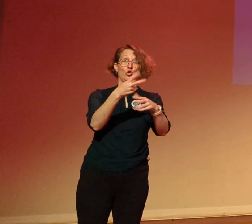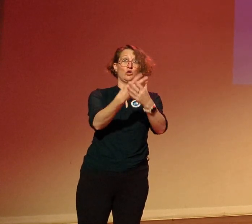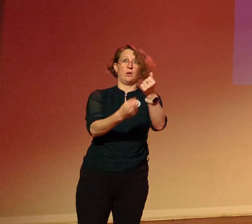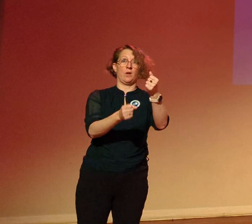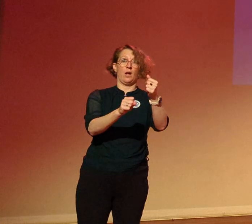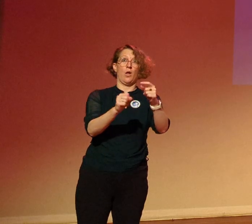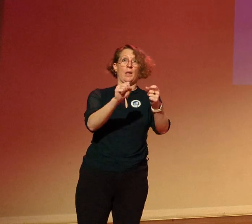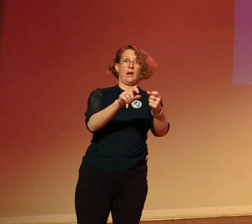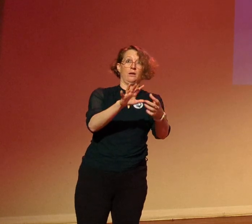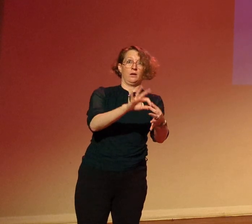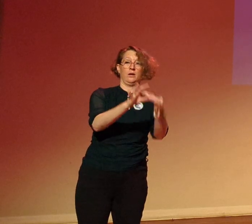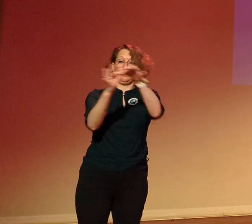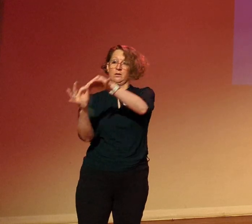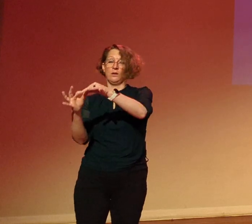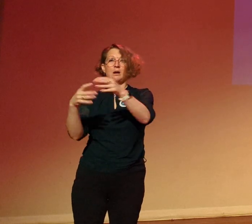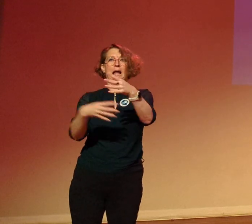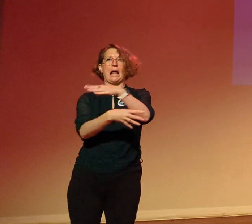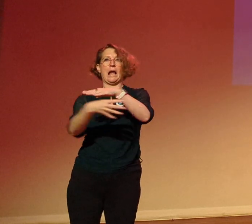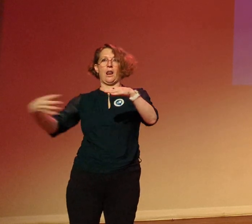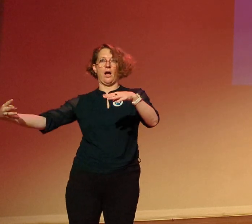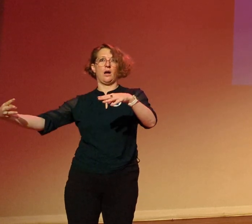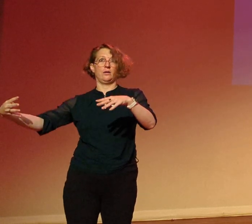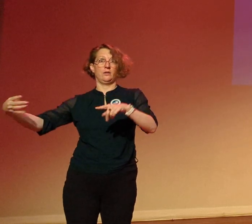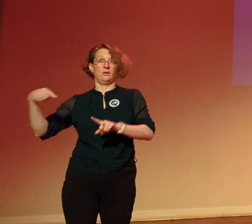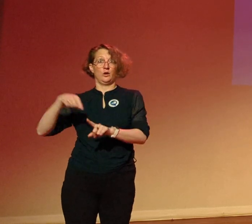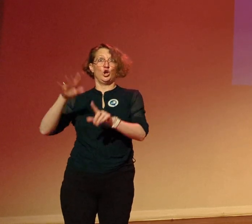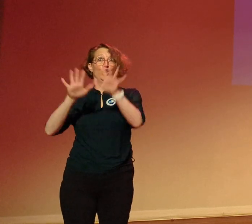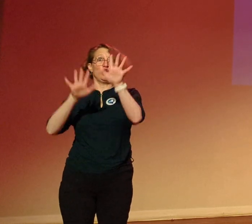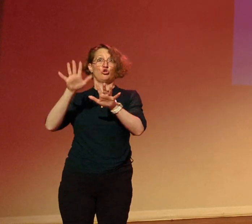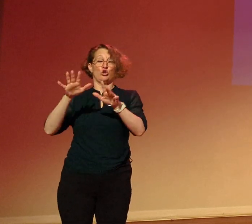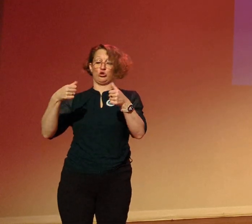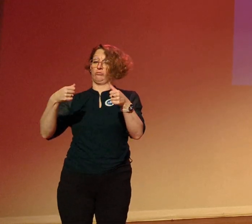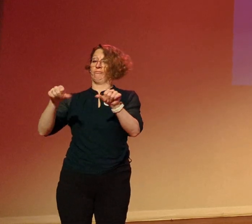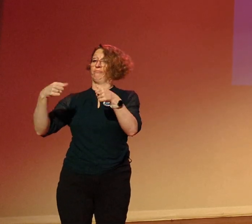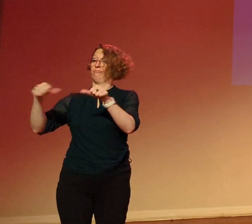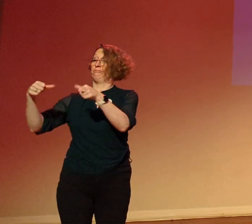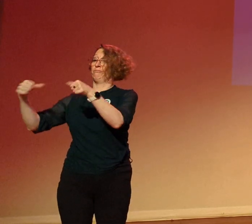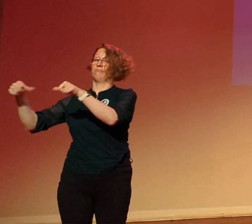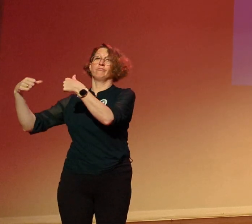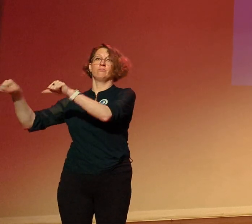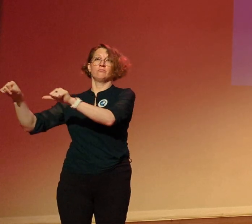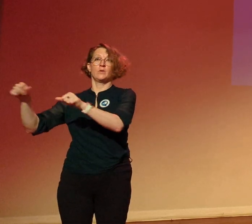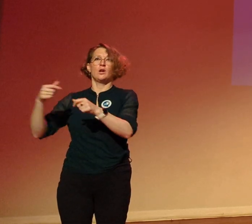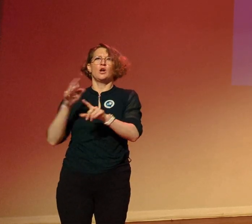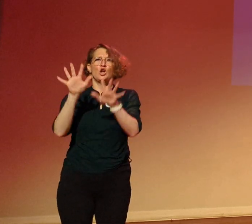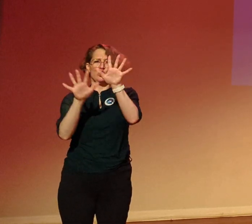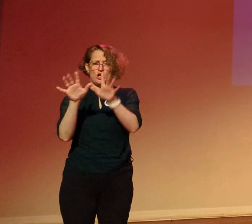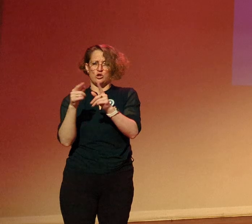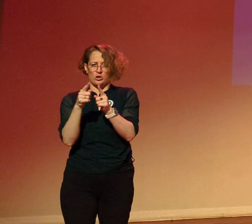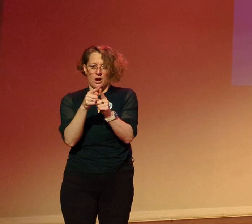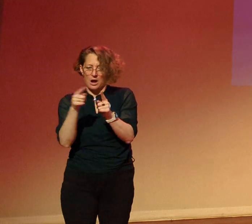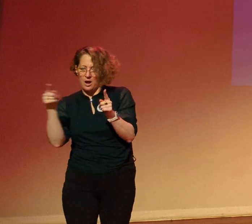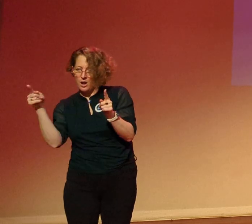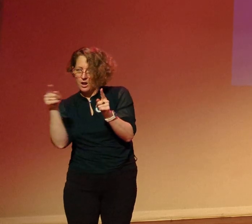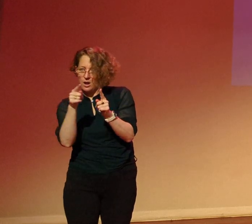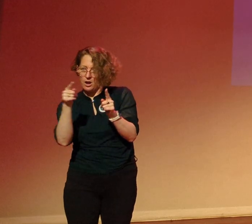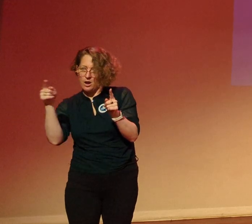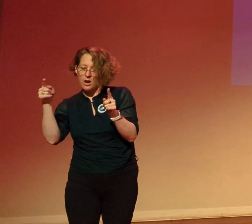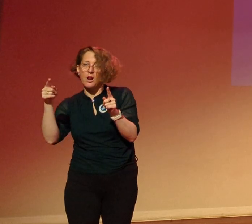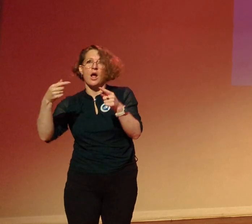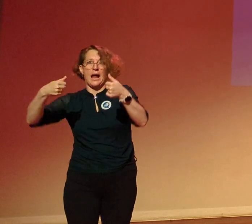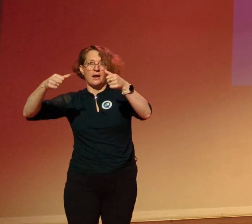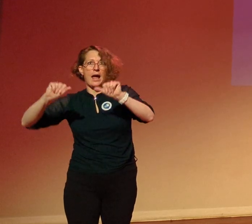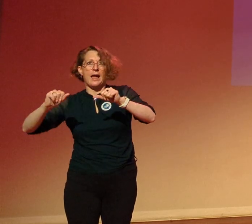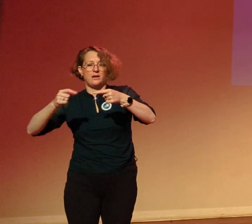Elan with the gestures marked in Elan how long they are, as well as several tiers